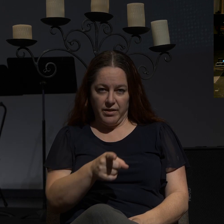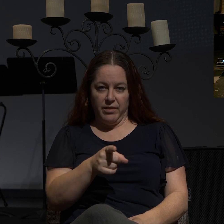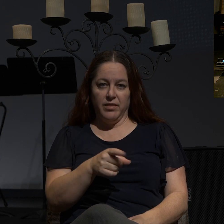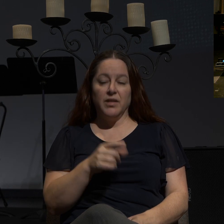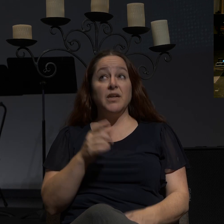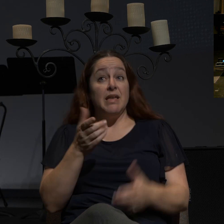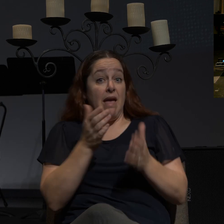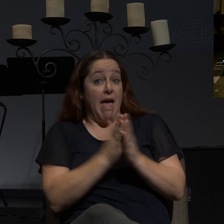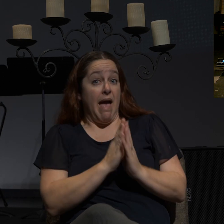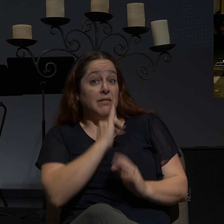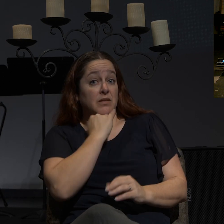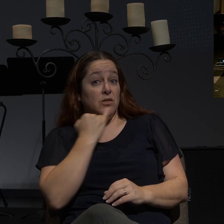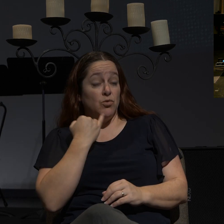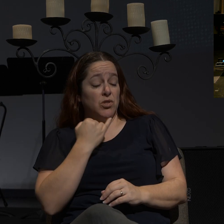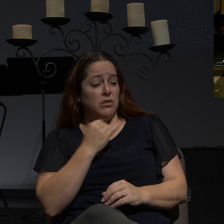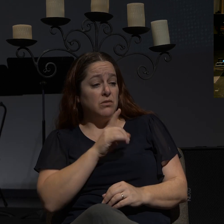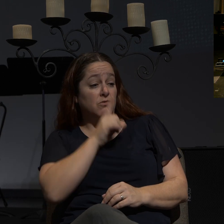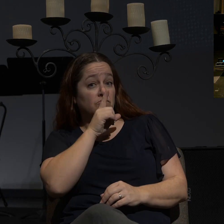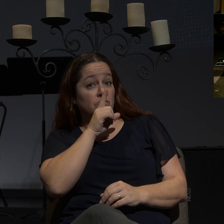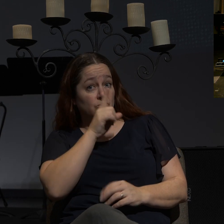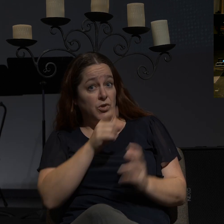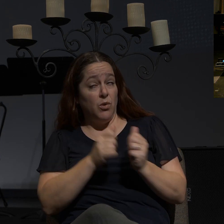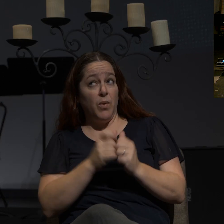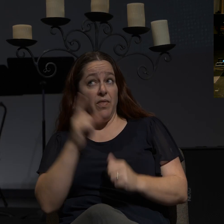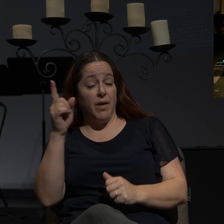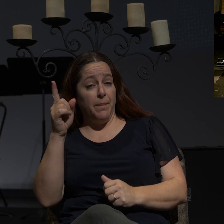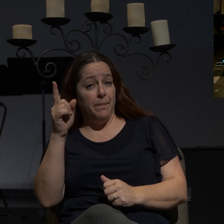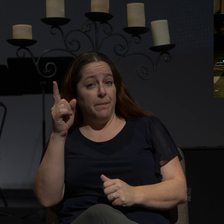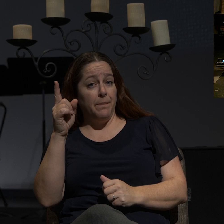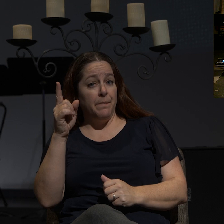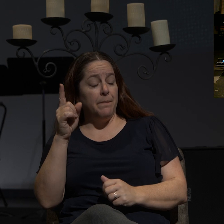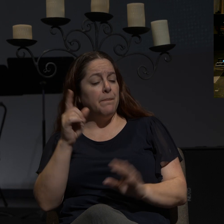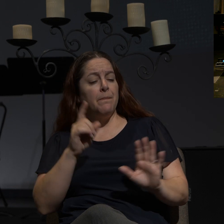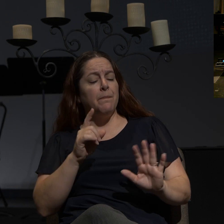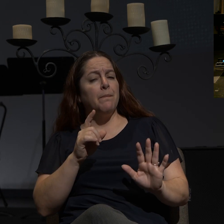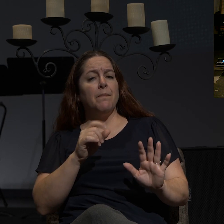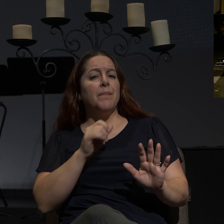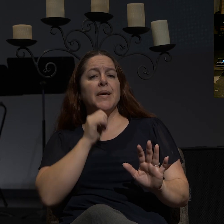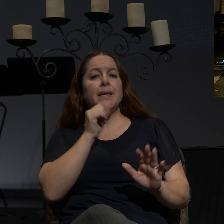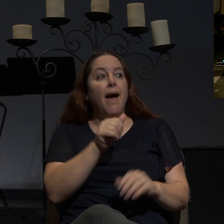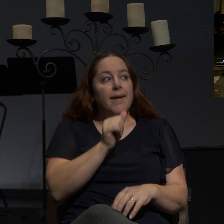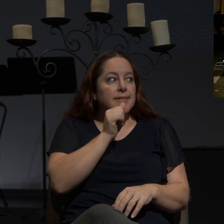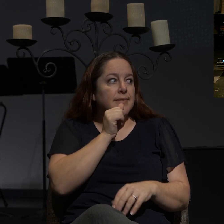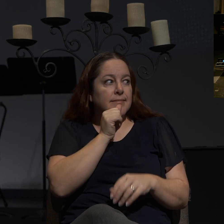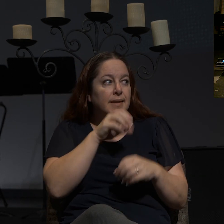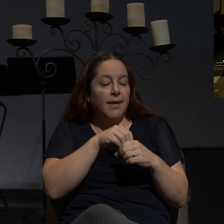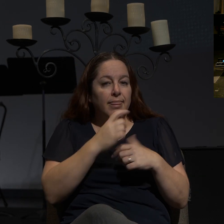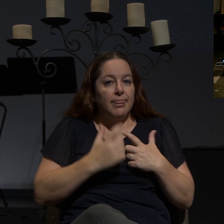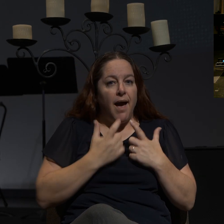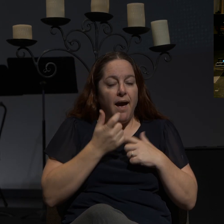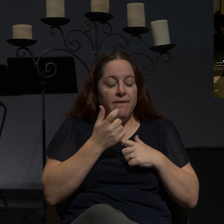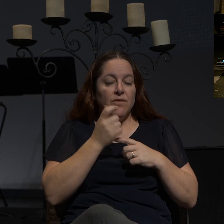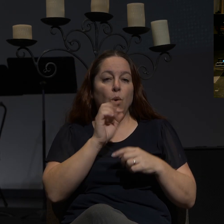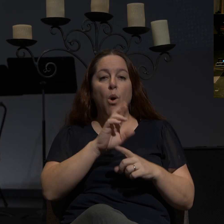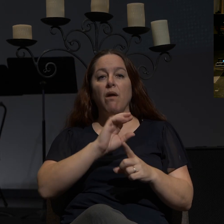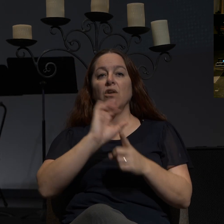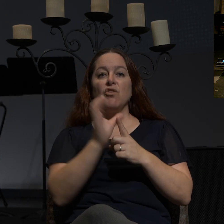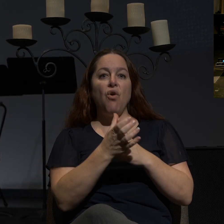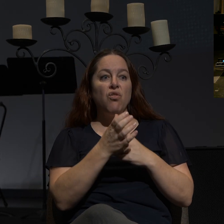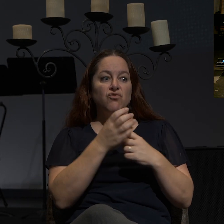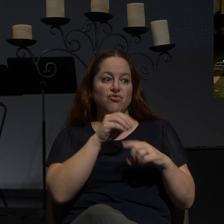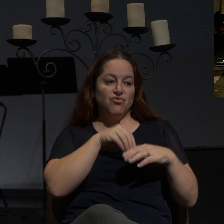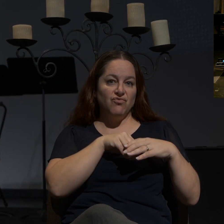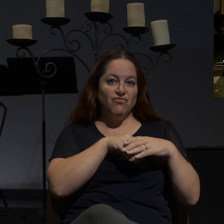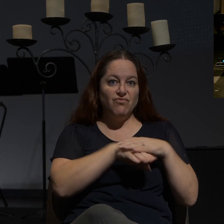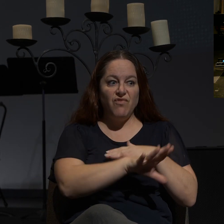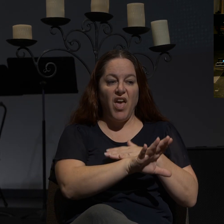real with him, to not allow the syncretism of life, to allow culture to